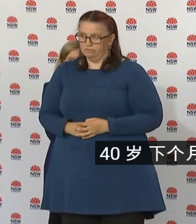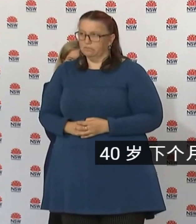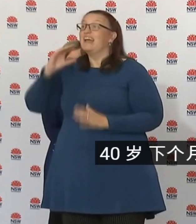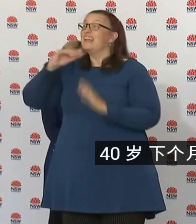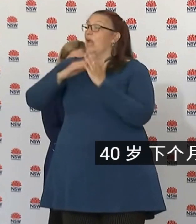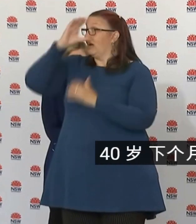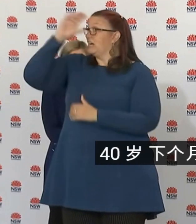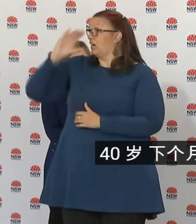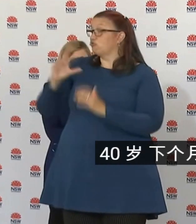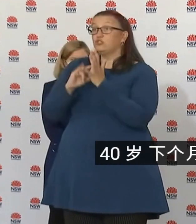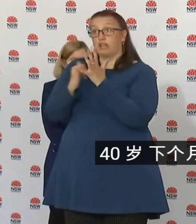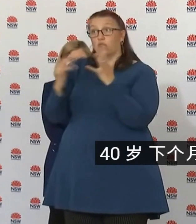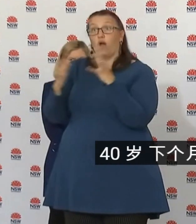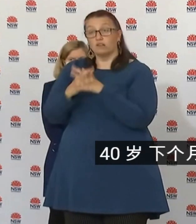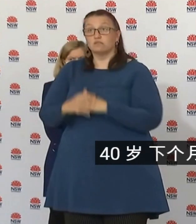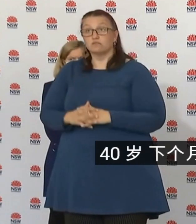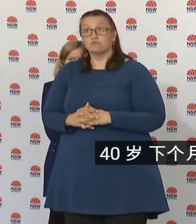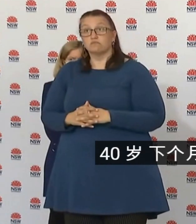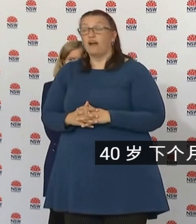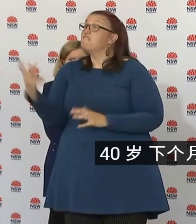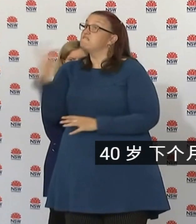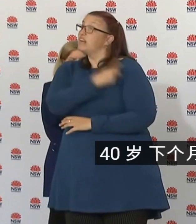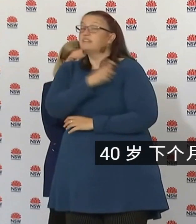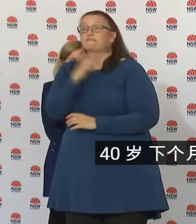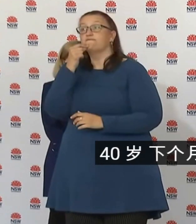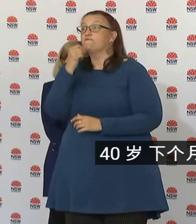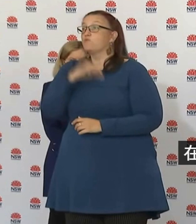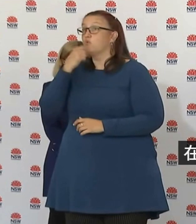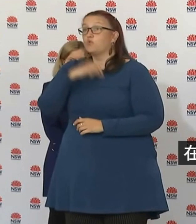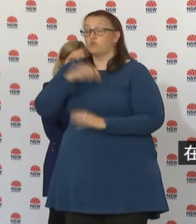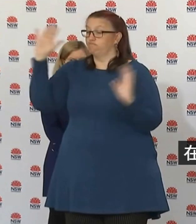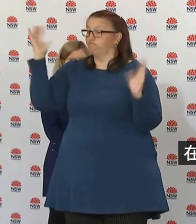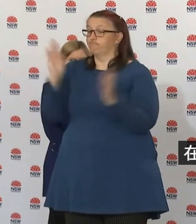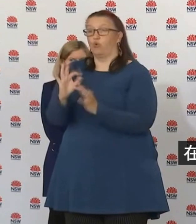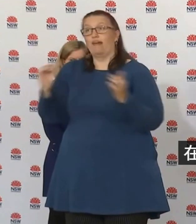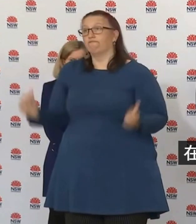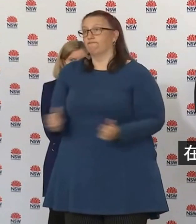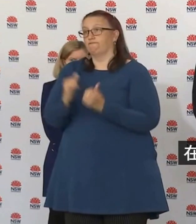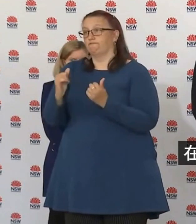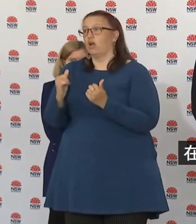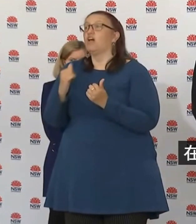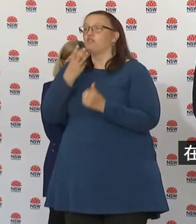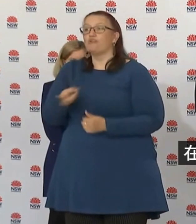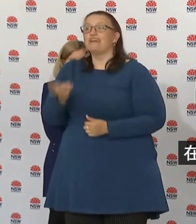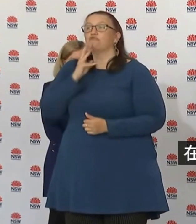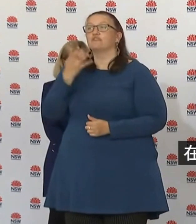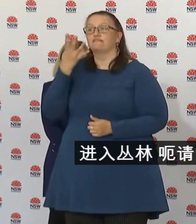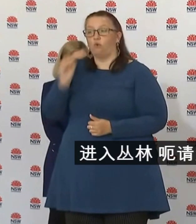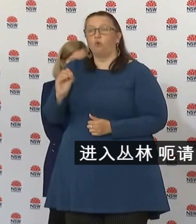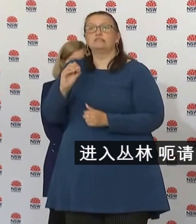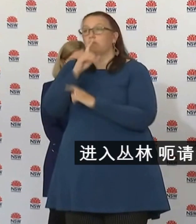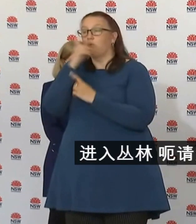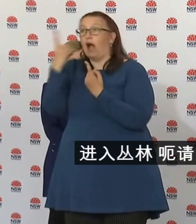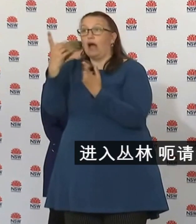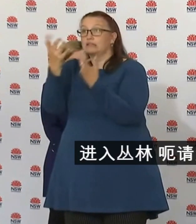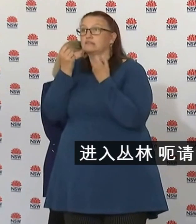you're aged 40. The 300 pharmacies that are coming on board next month, none of them are in the regions. Why is it blow after blow for vaccine